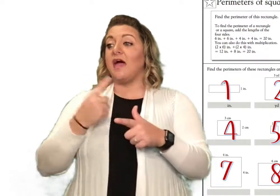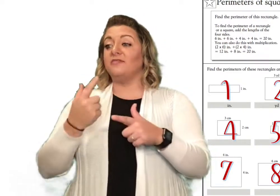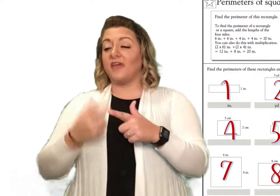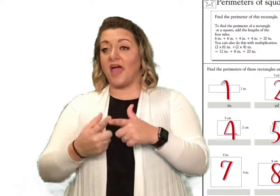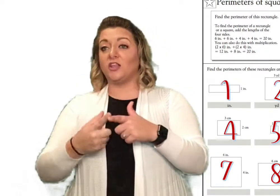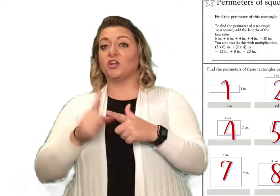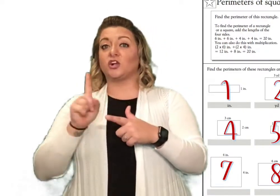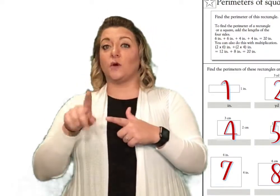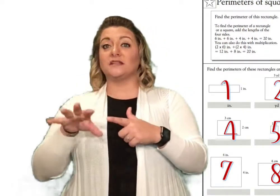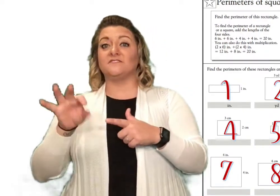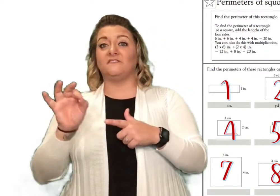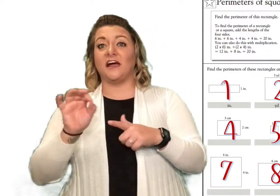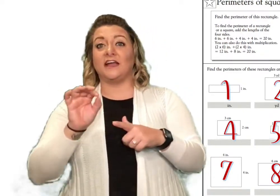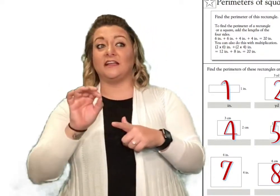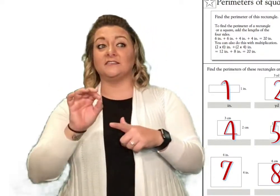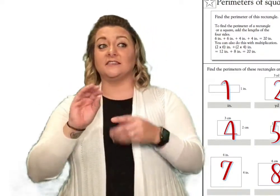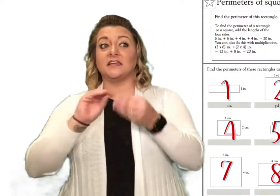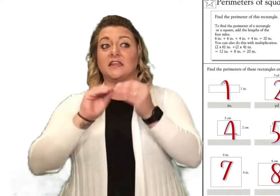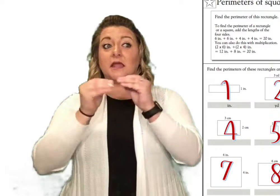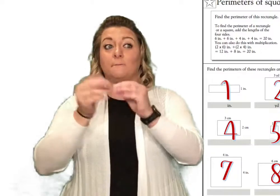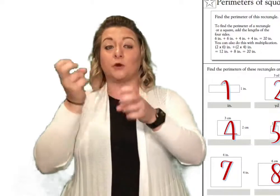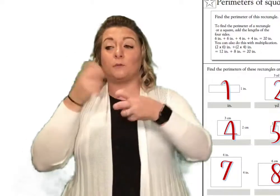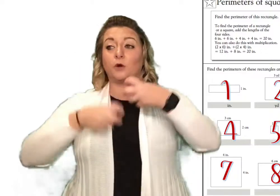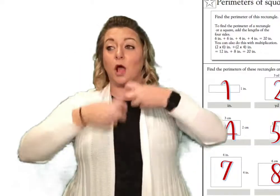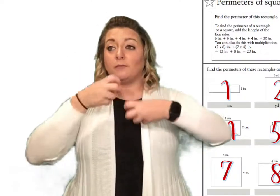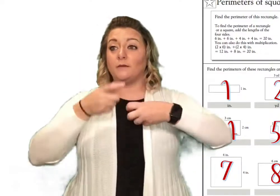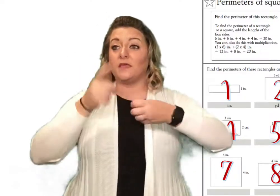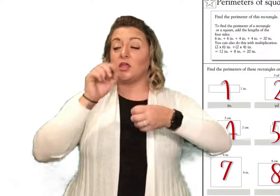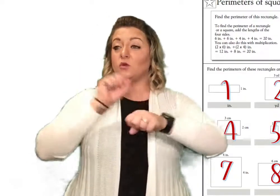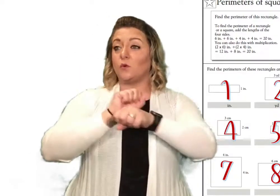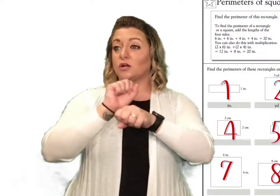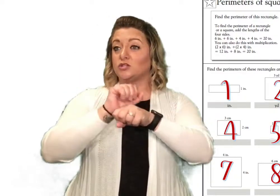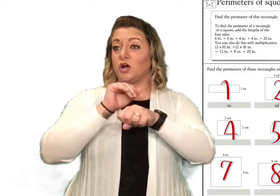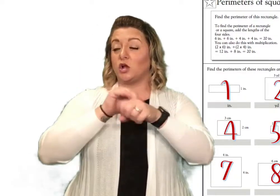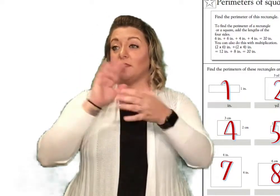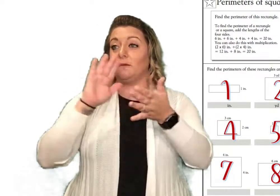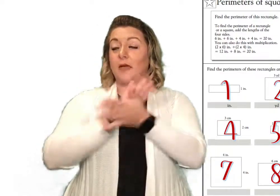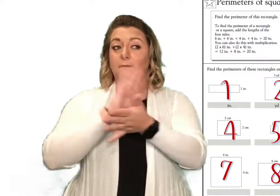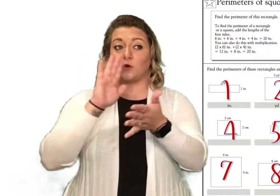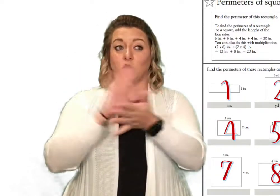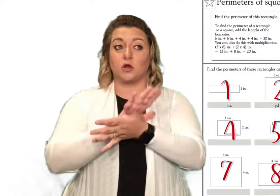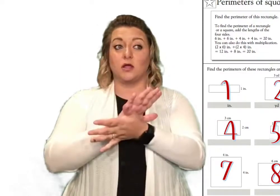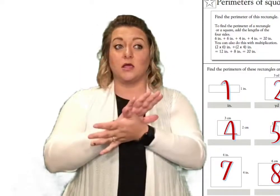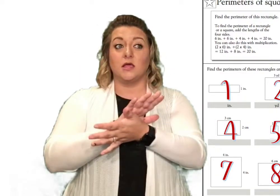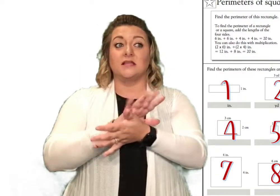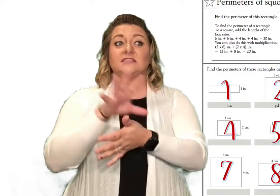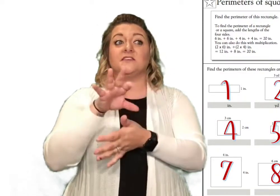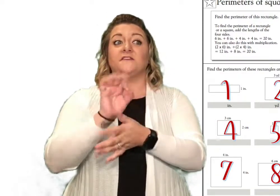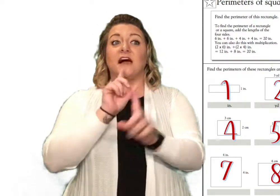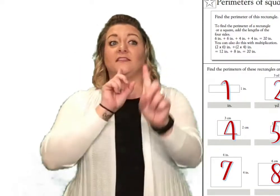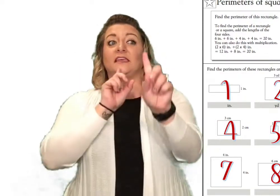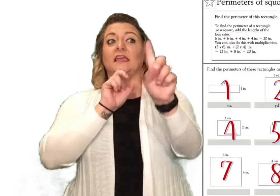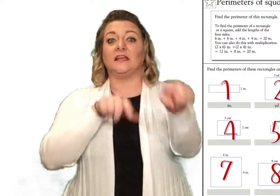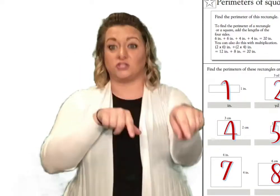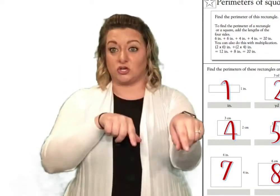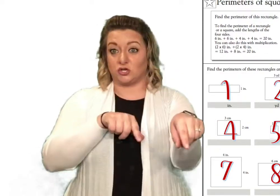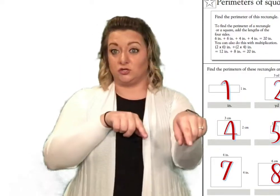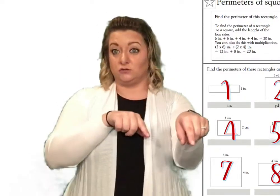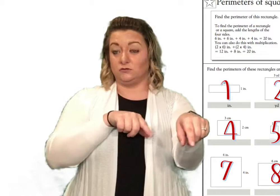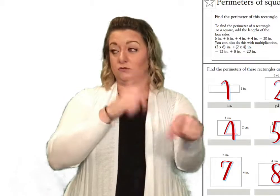And then you're going to find the number problem that you worked on the paper to find the answer,